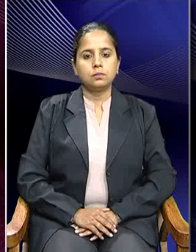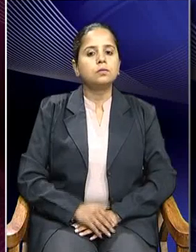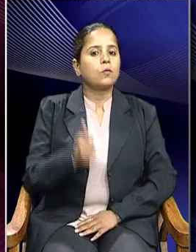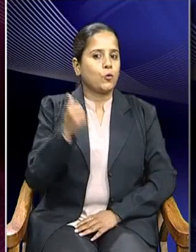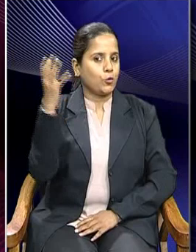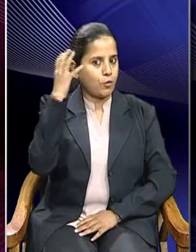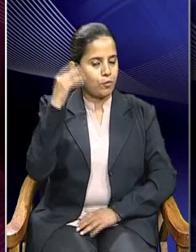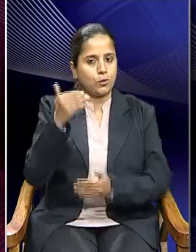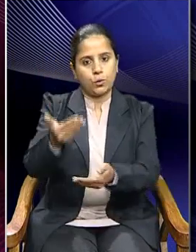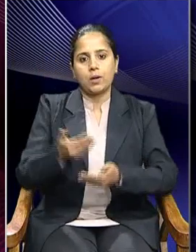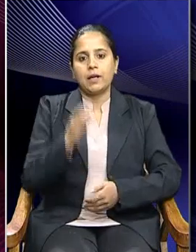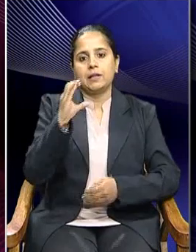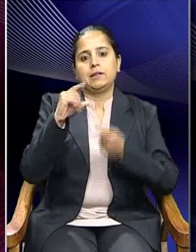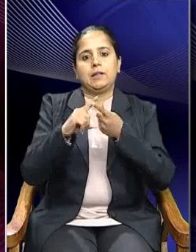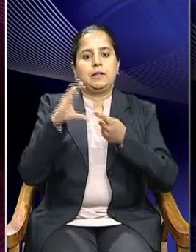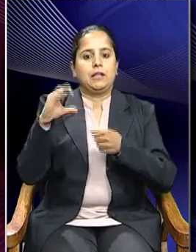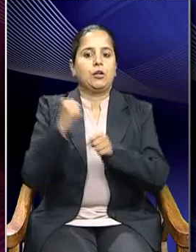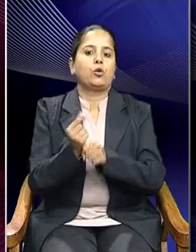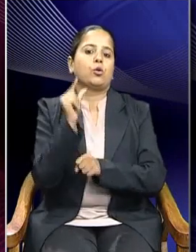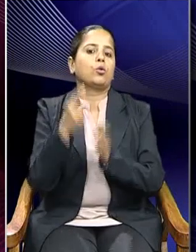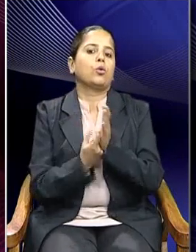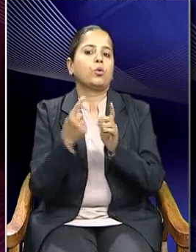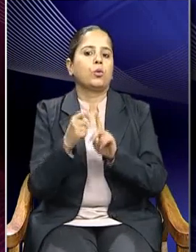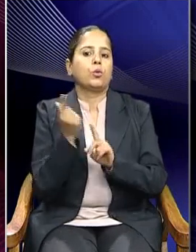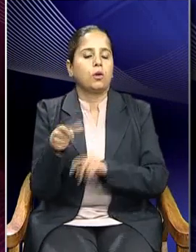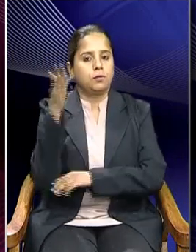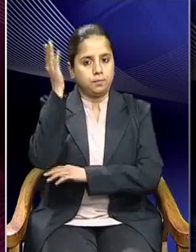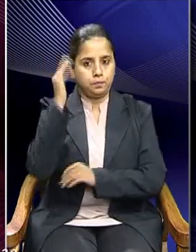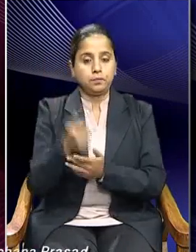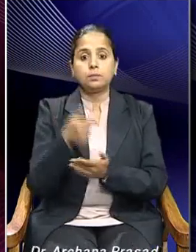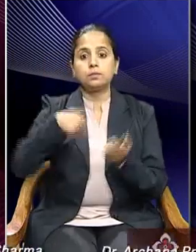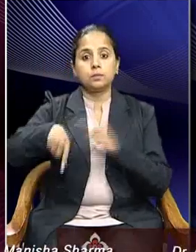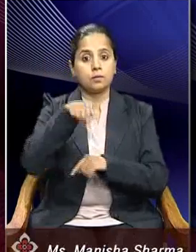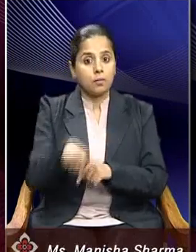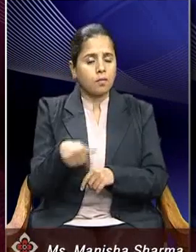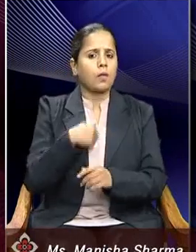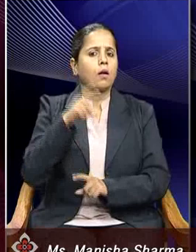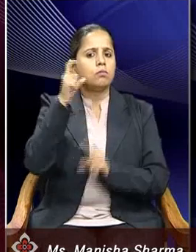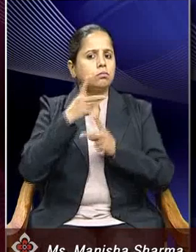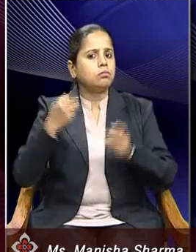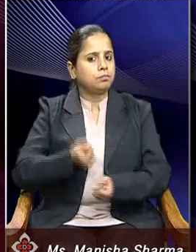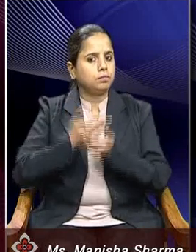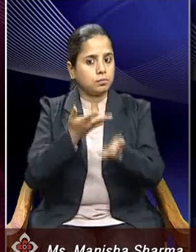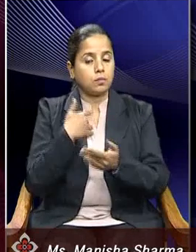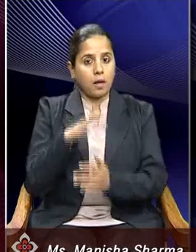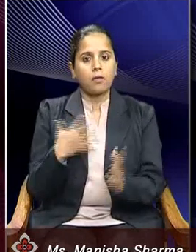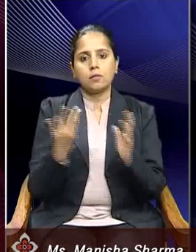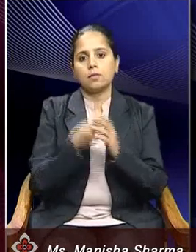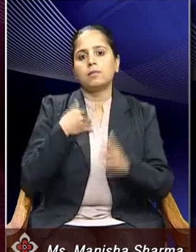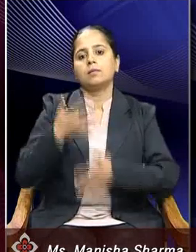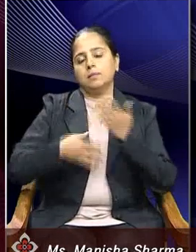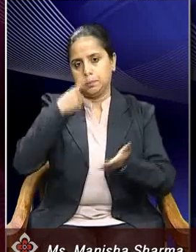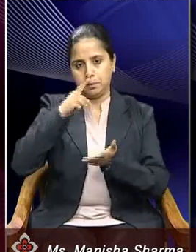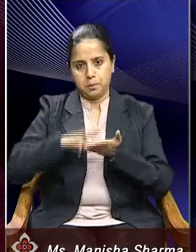Good afternoon and welcome to CEC Gurukul lecture. In today's session on symbolic expression, we have with us Ms.